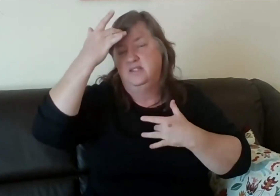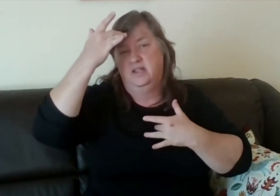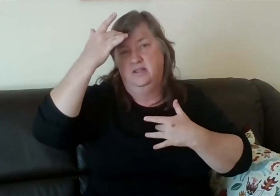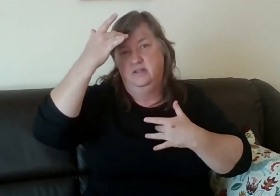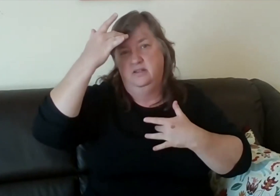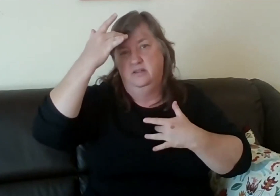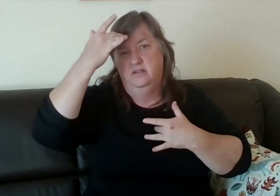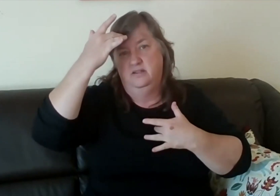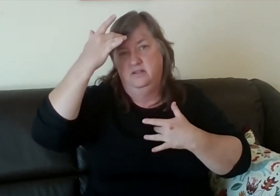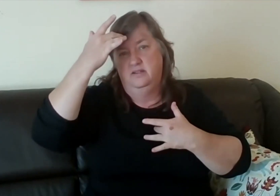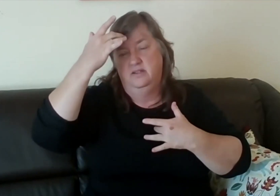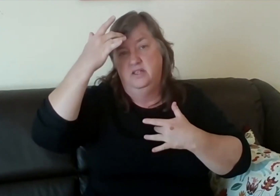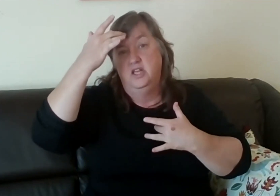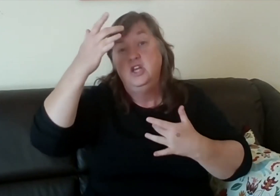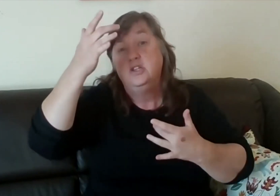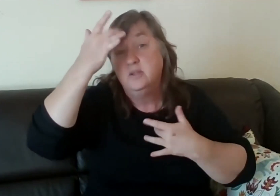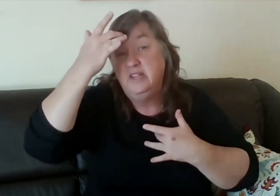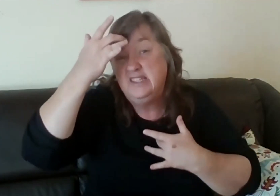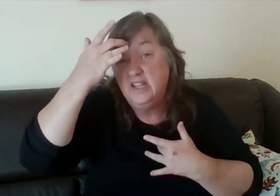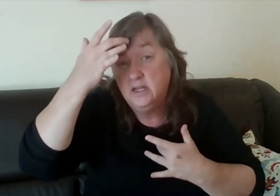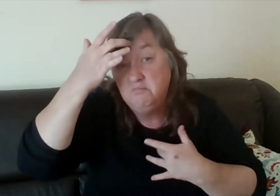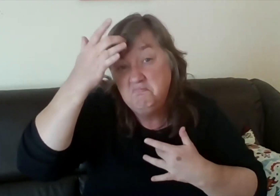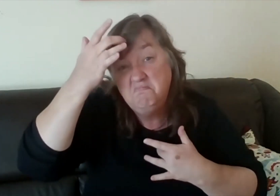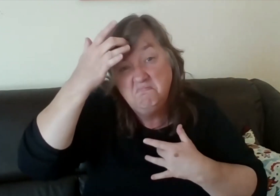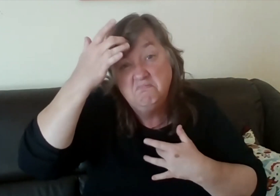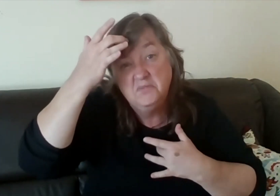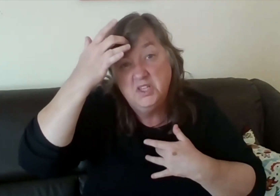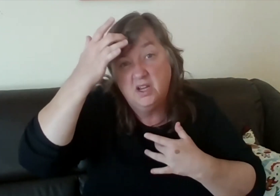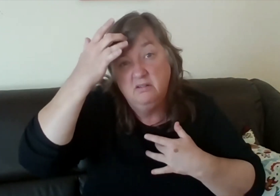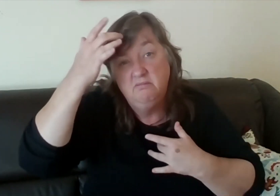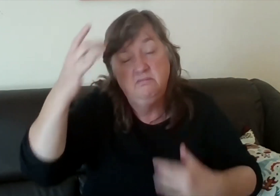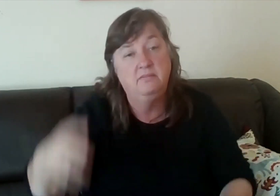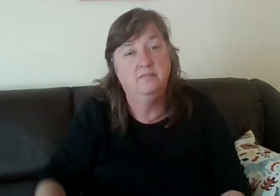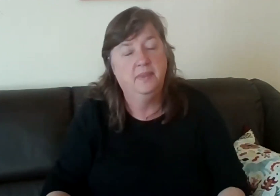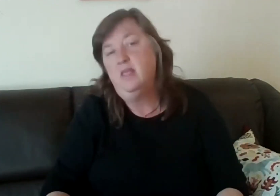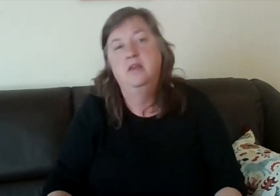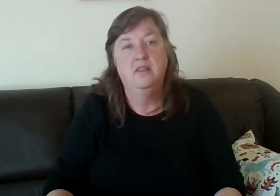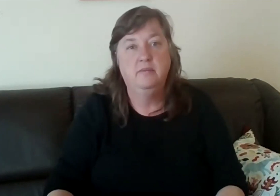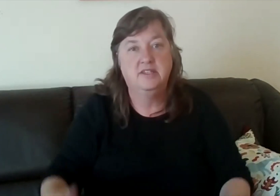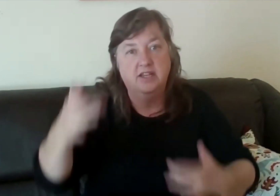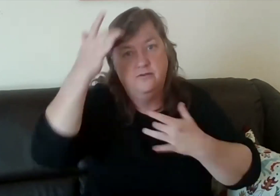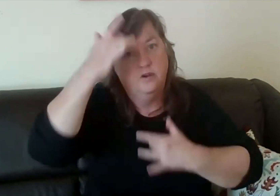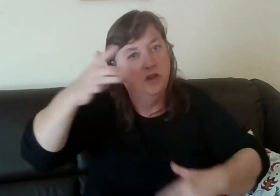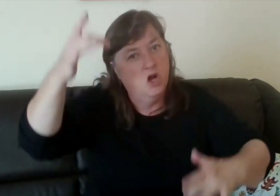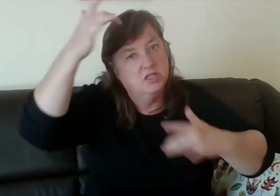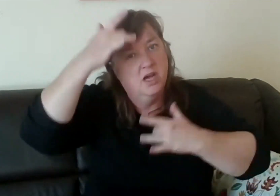Sick. Somebody's sick? Sick. They've been sick for a long